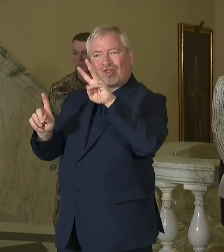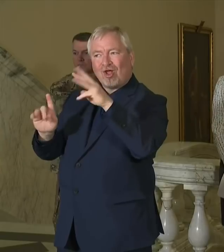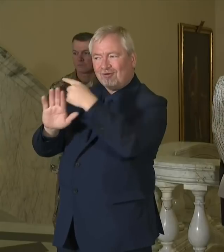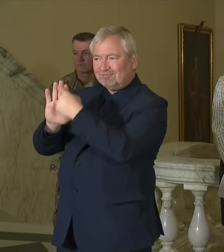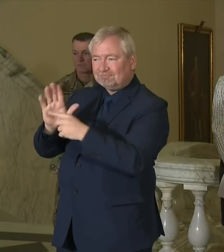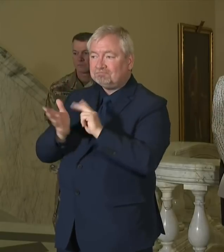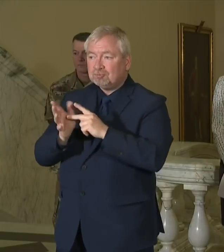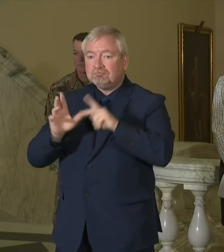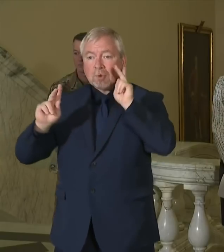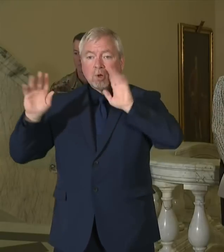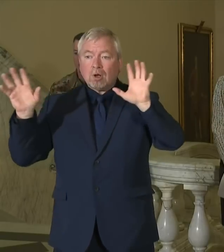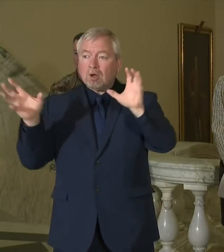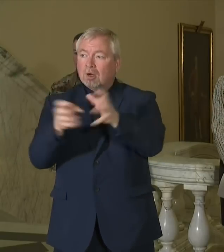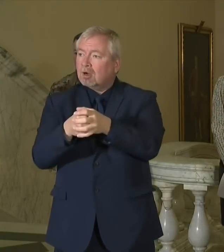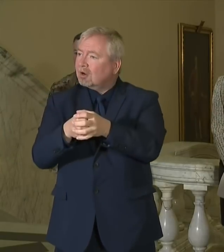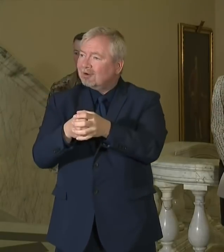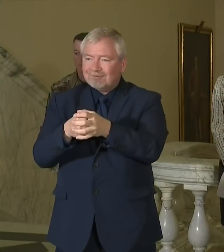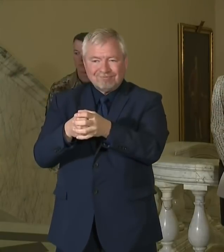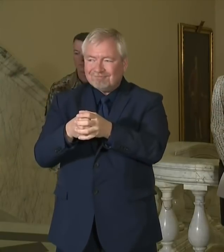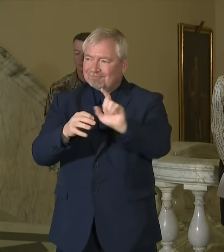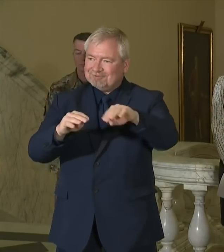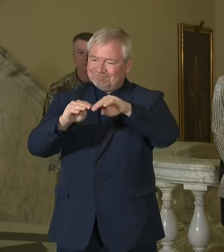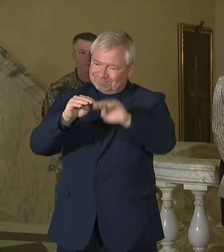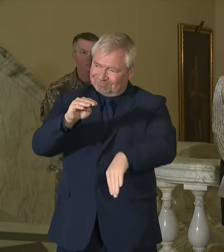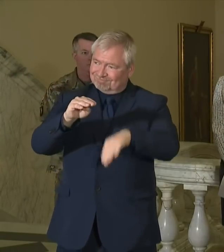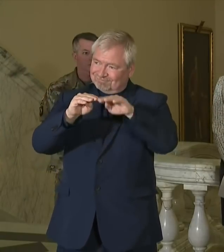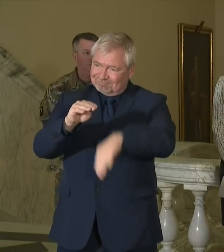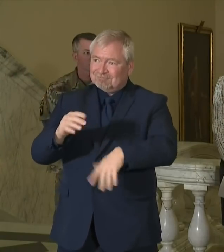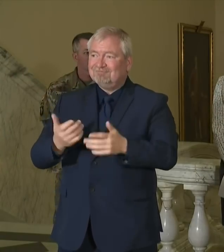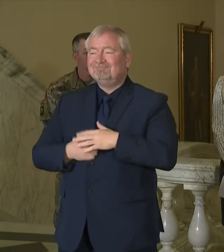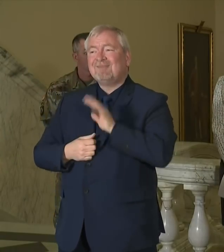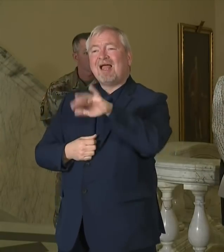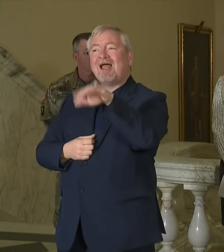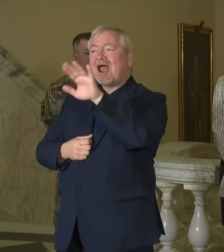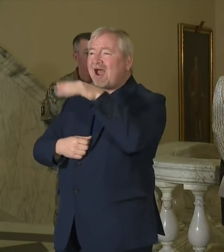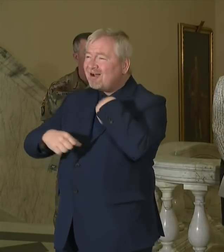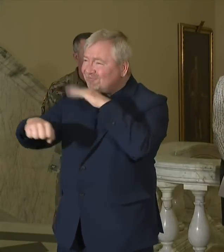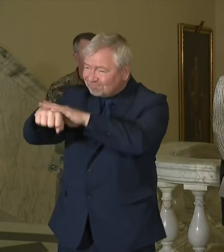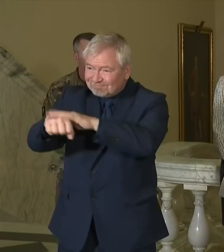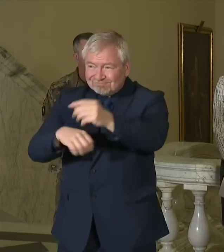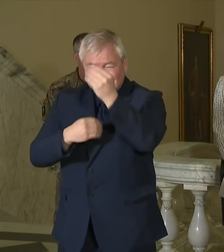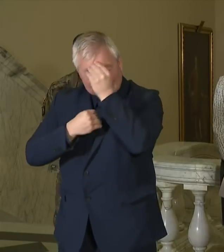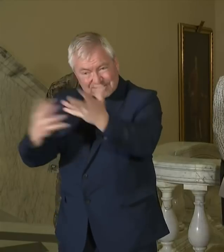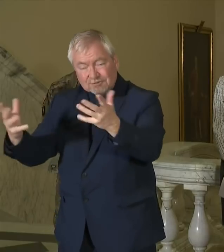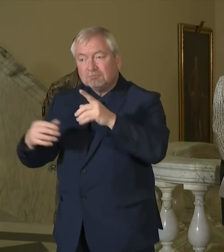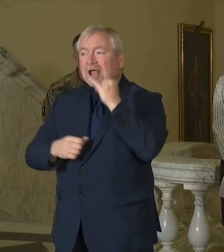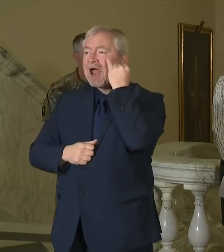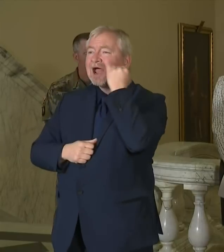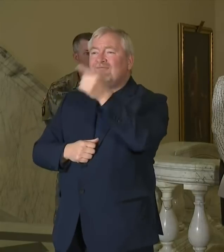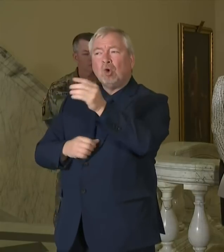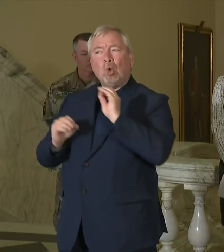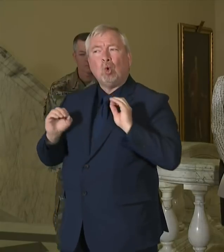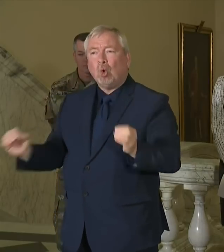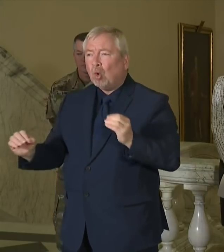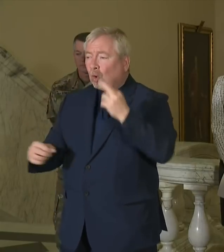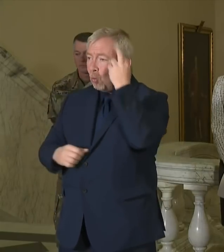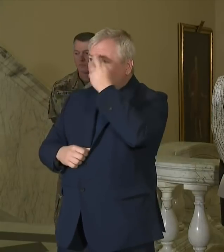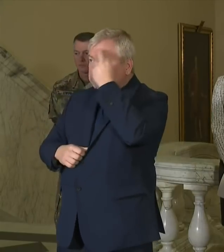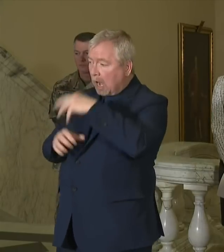you, unless you have an essential reason to leave your house, then you should stay in your